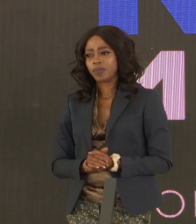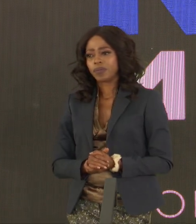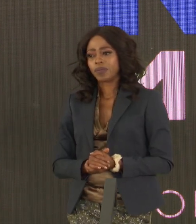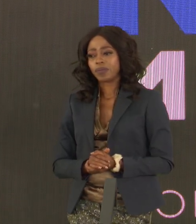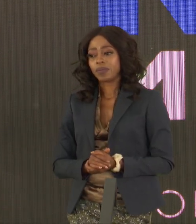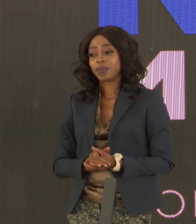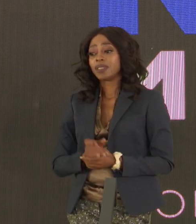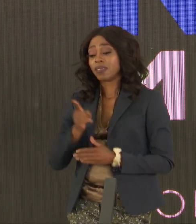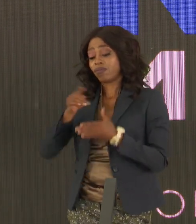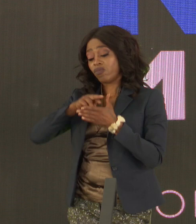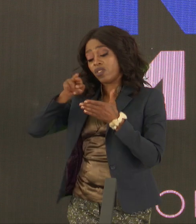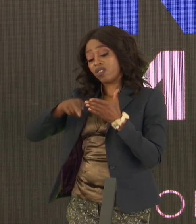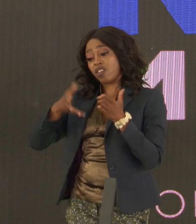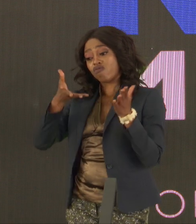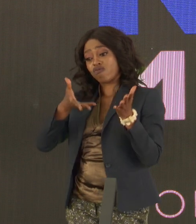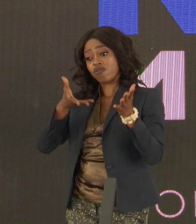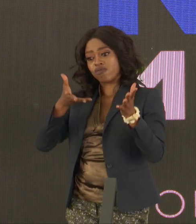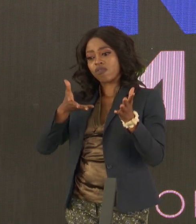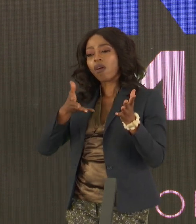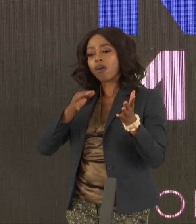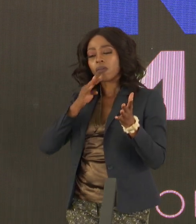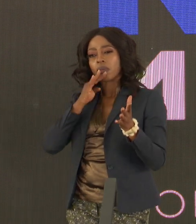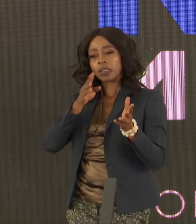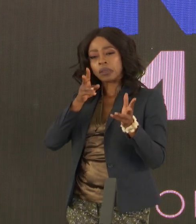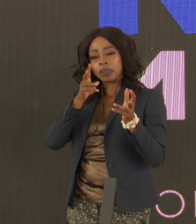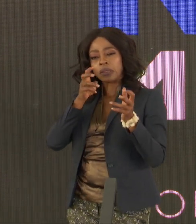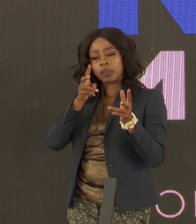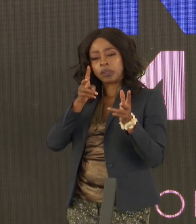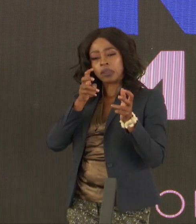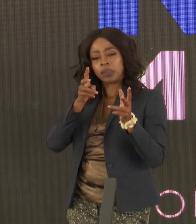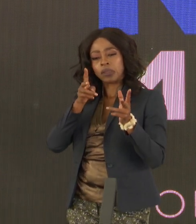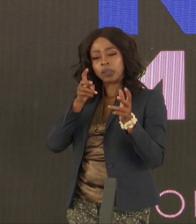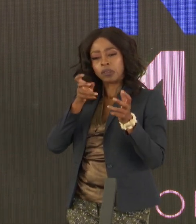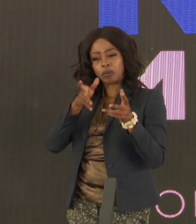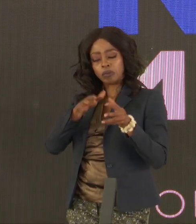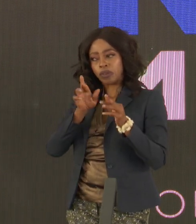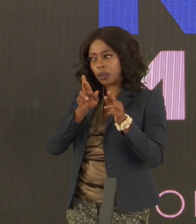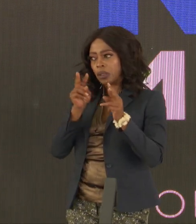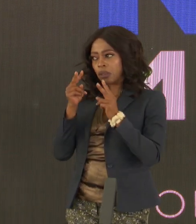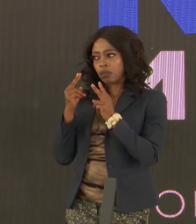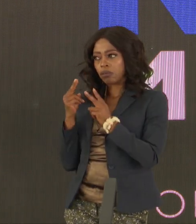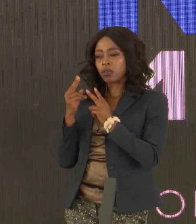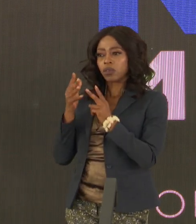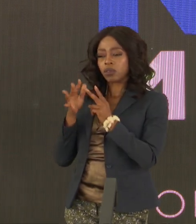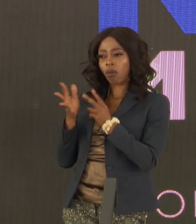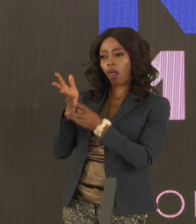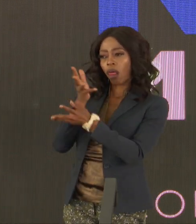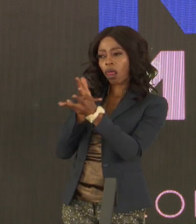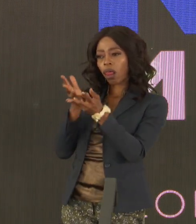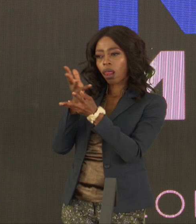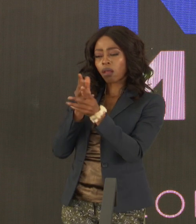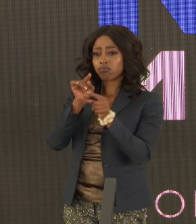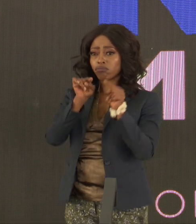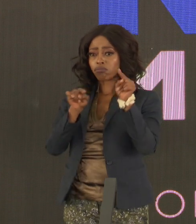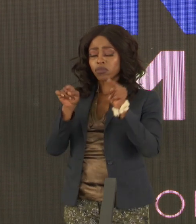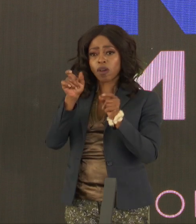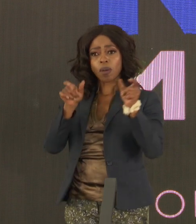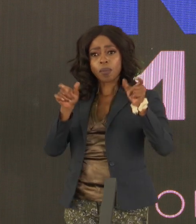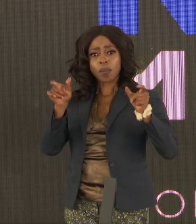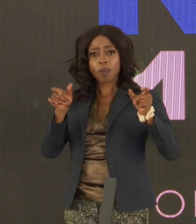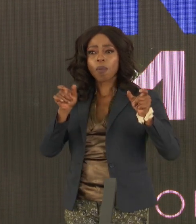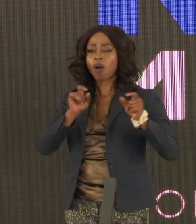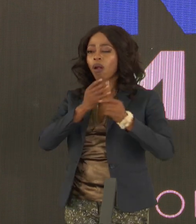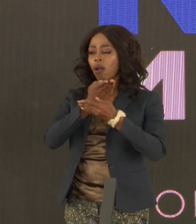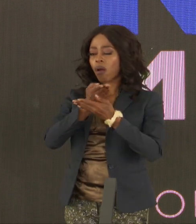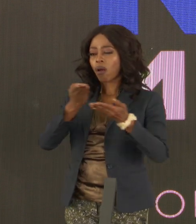These are the outcome of a deep listening and reflection we have done with ordinary people from all walks of life, across the length and breadth